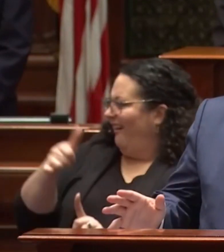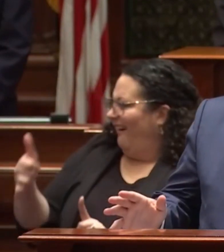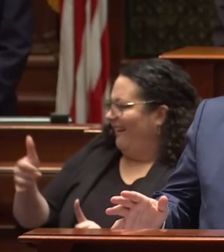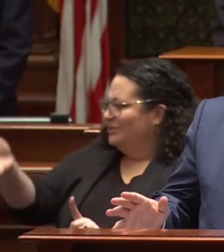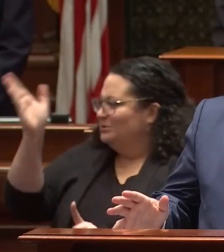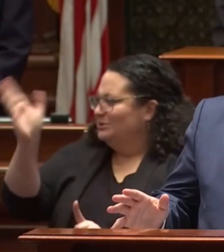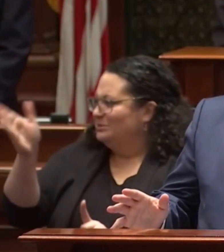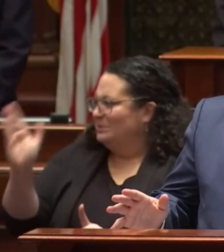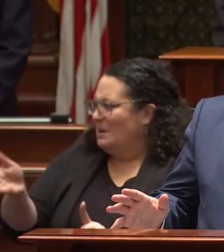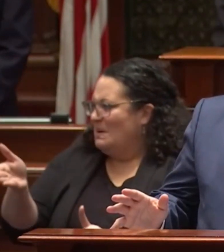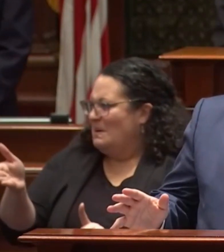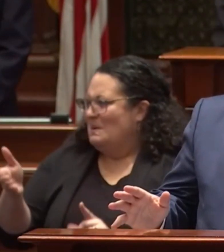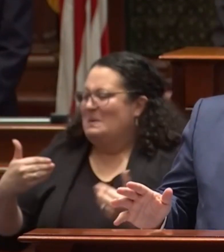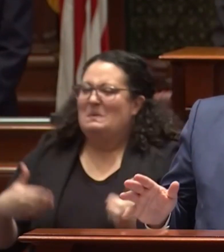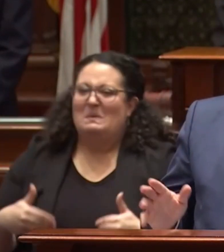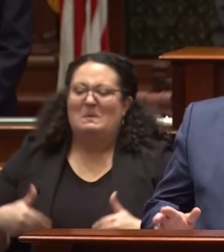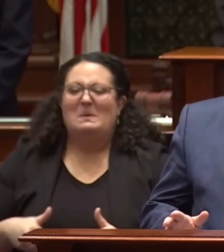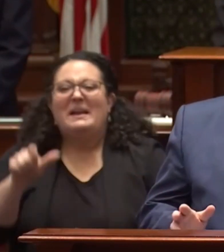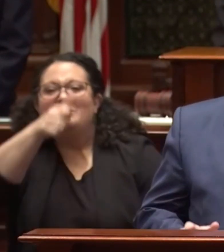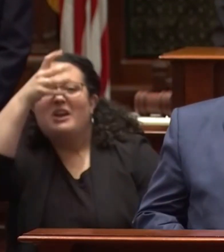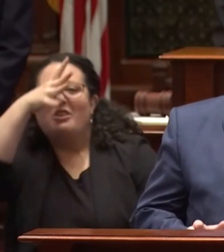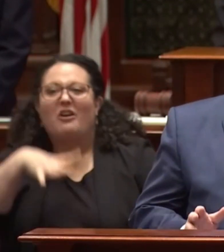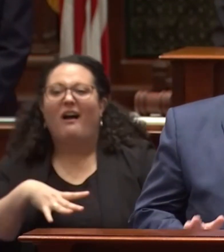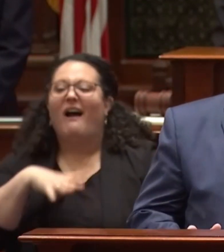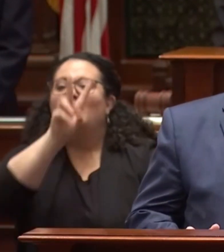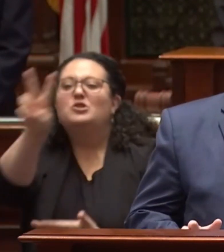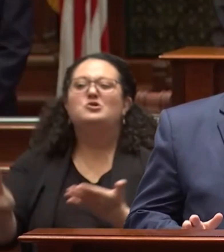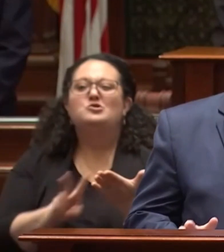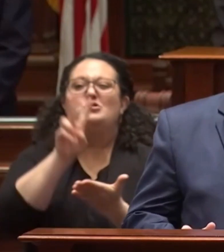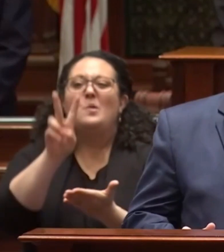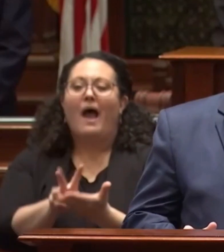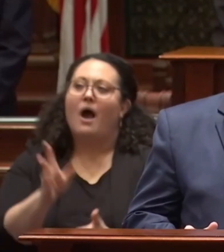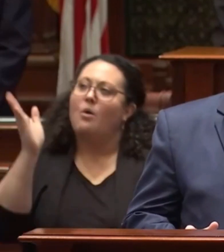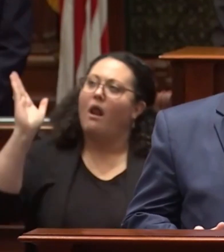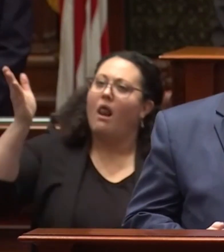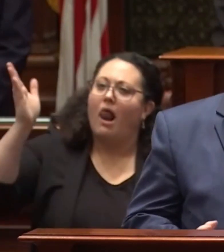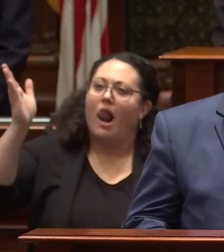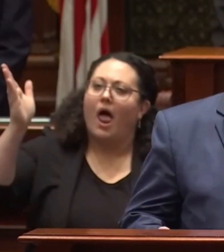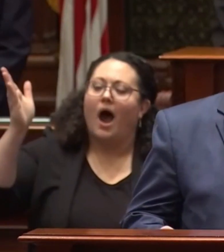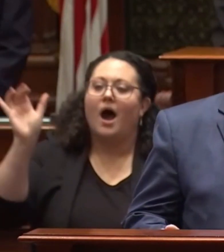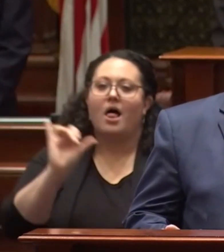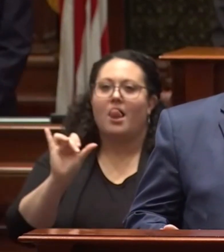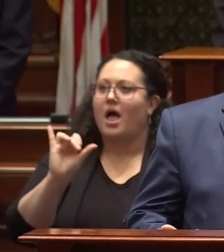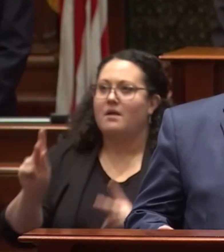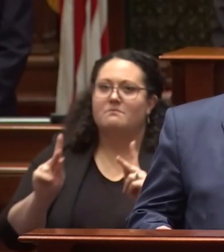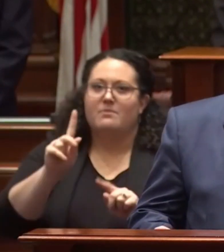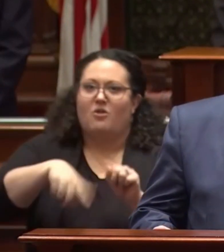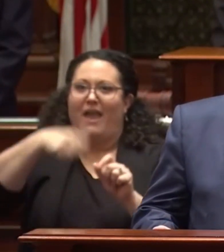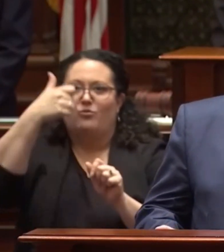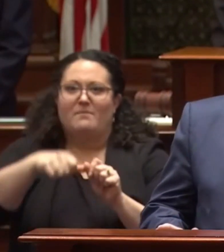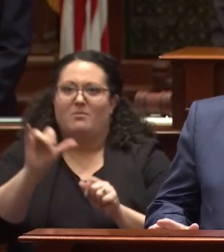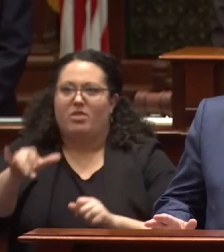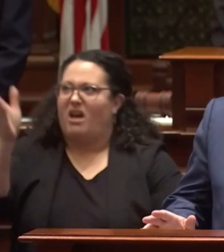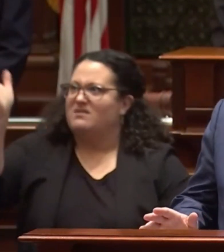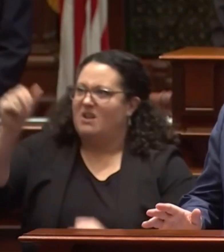who spoke. He gave a 2-hour speech that almost no one remembers.